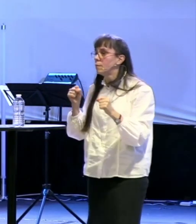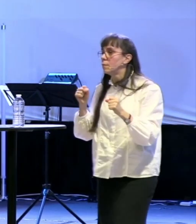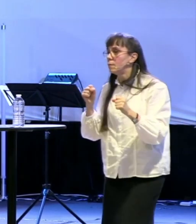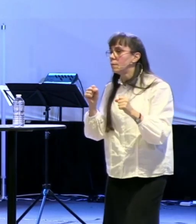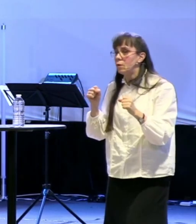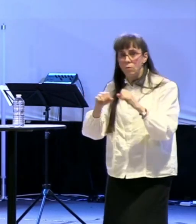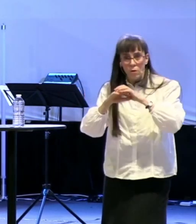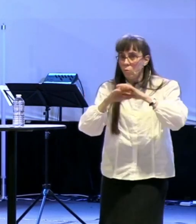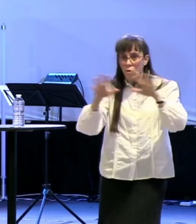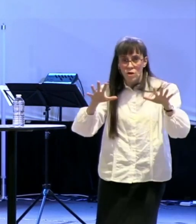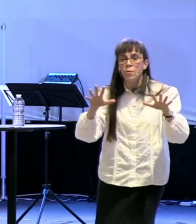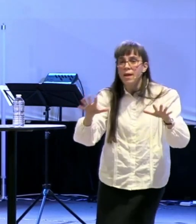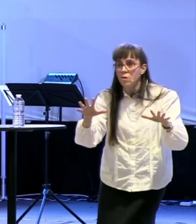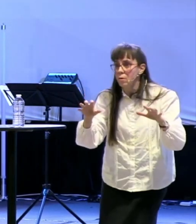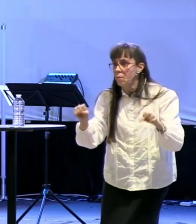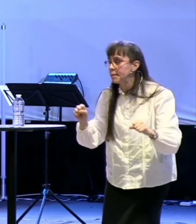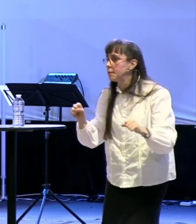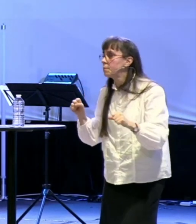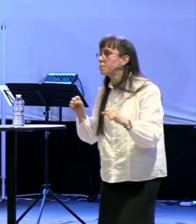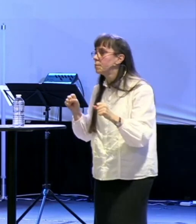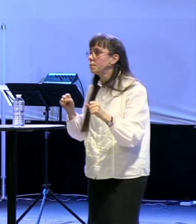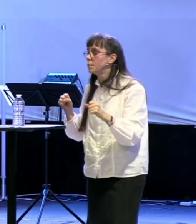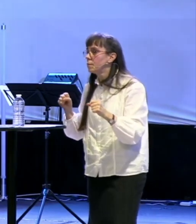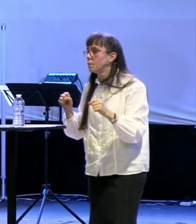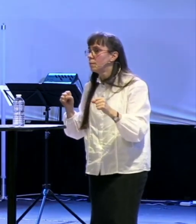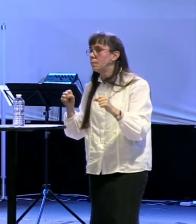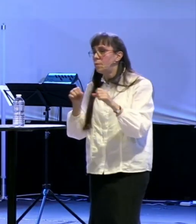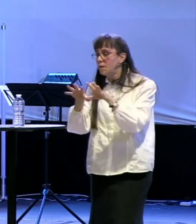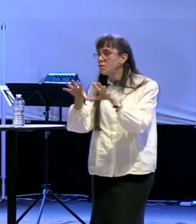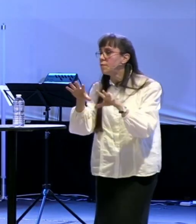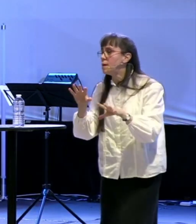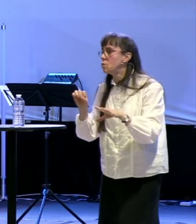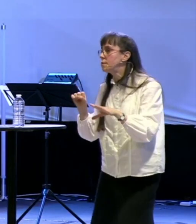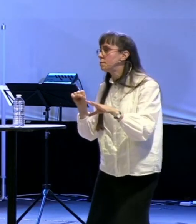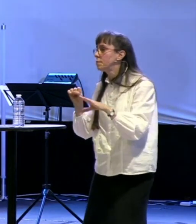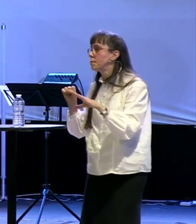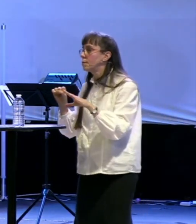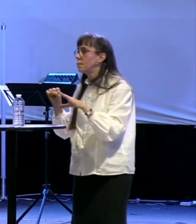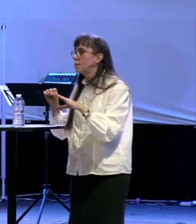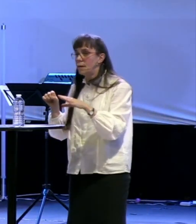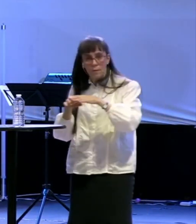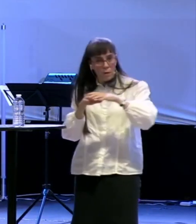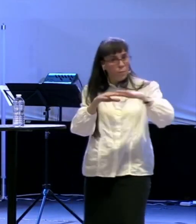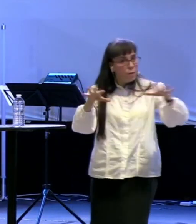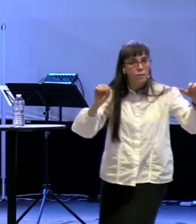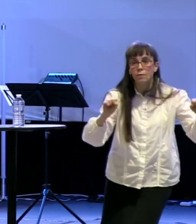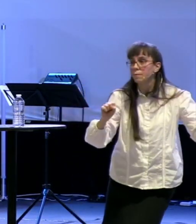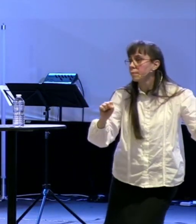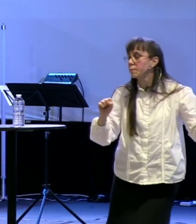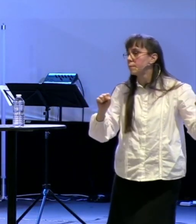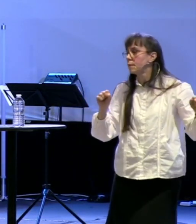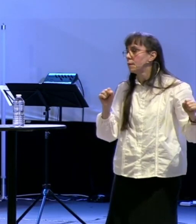d'adorer les anges, bien entendu. Don't worship the angels, mais je vous dis, le ministère des anges, but the ministry of the angels est permanent. Is,